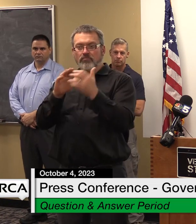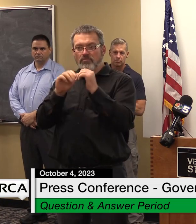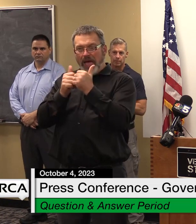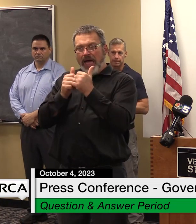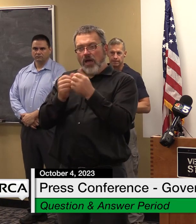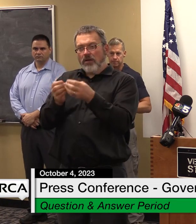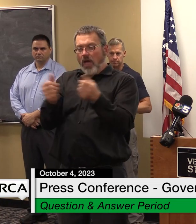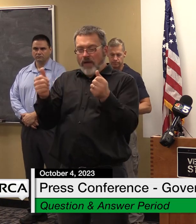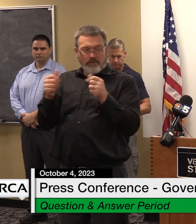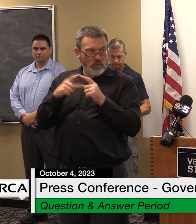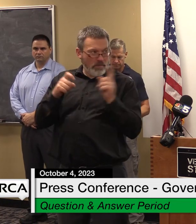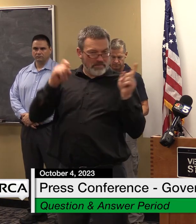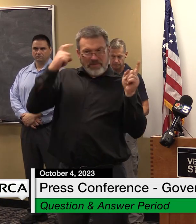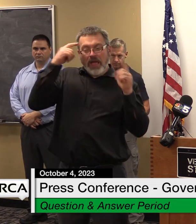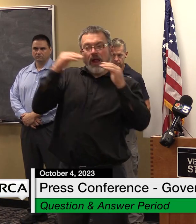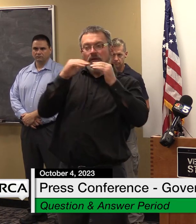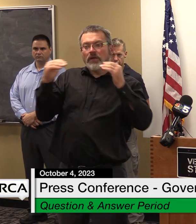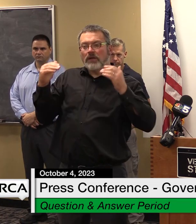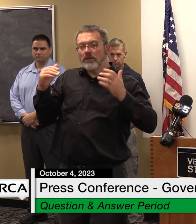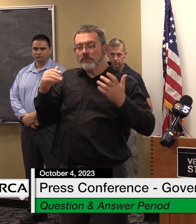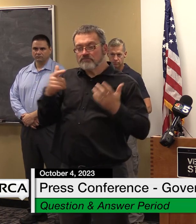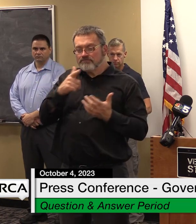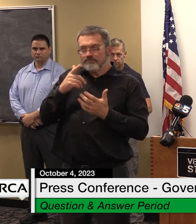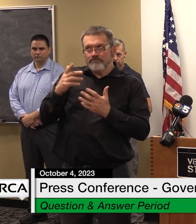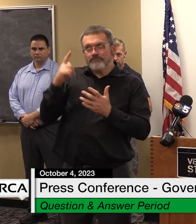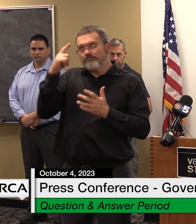any innovations for either Vermont's